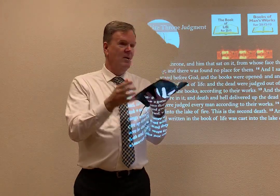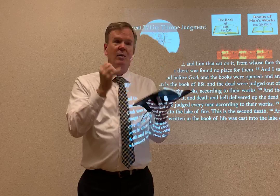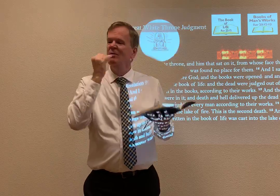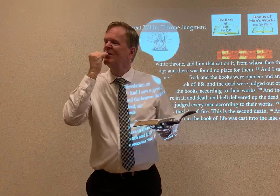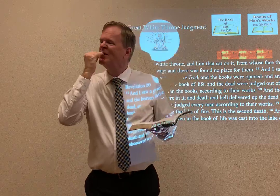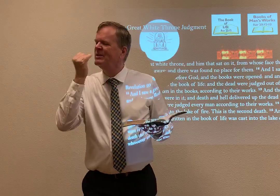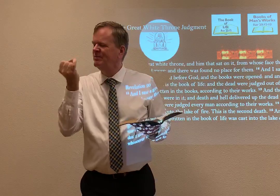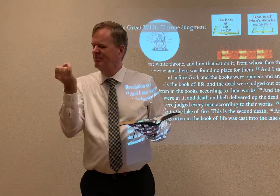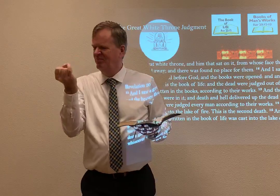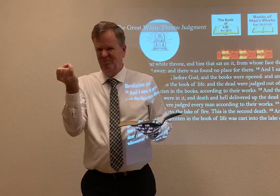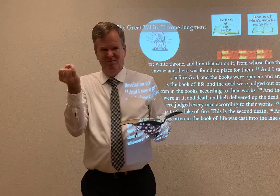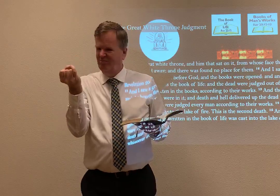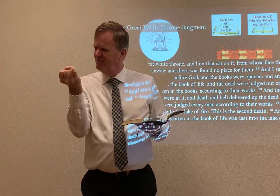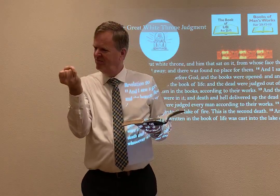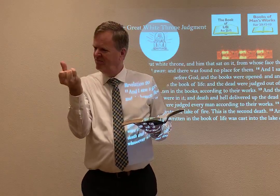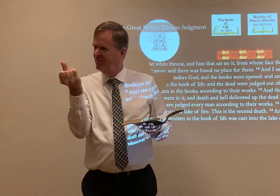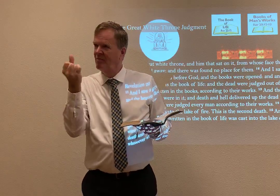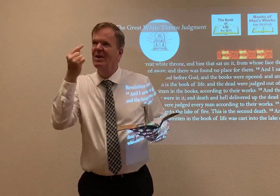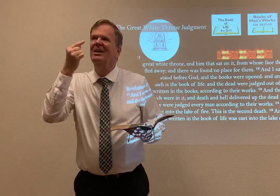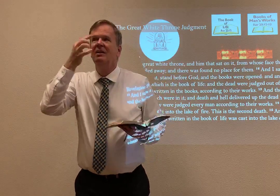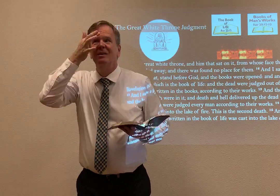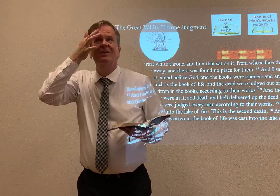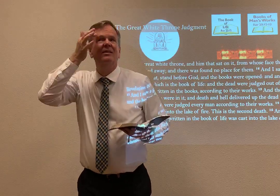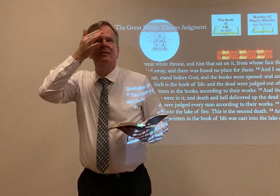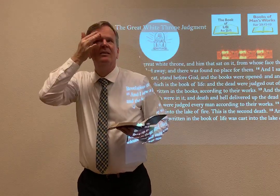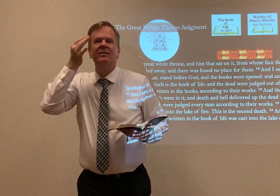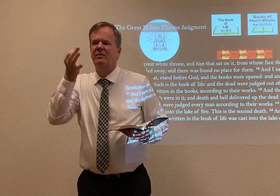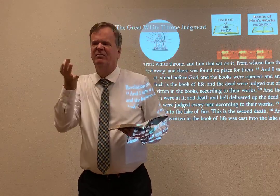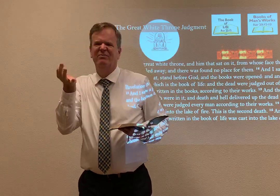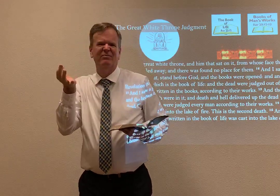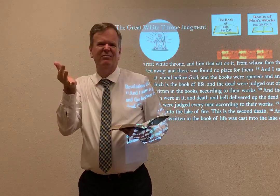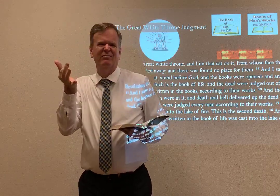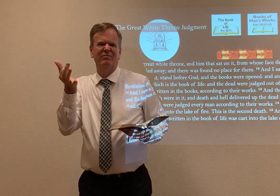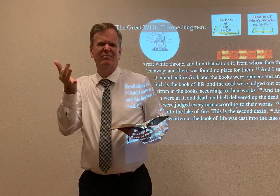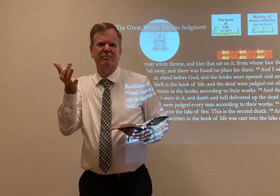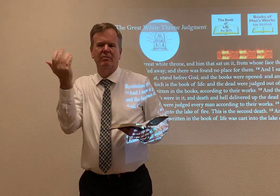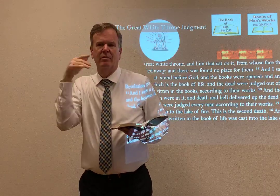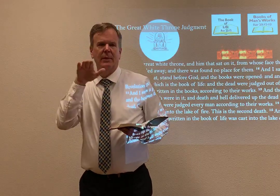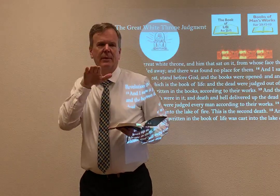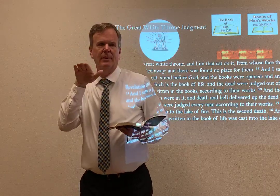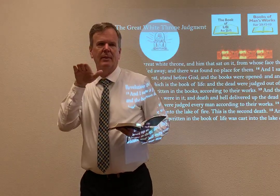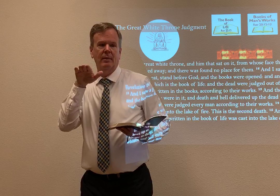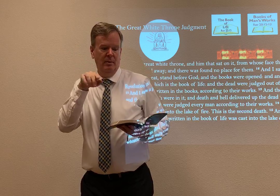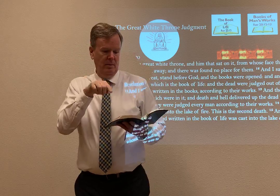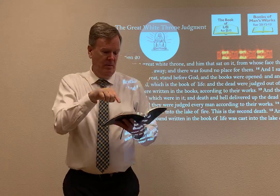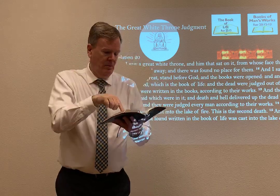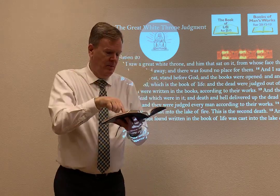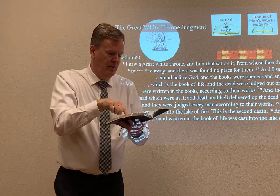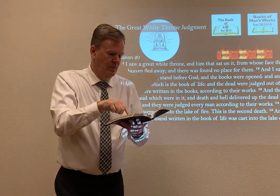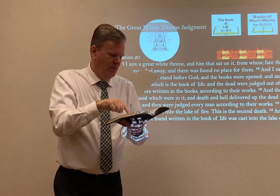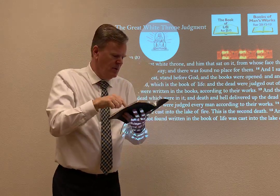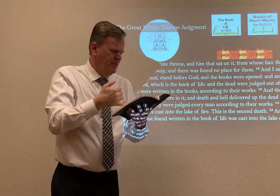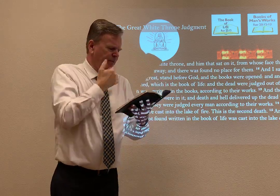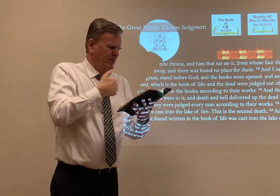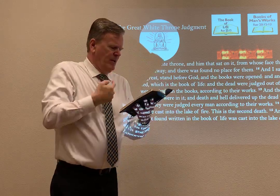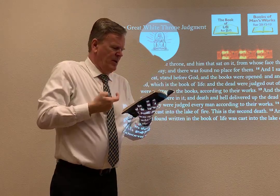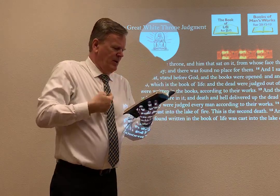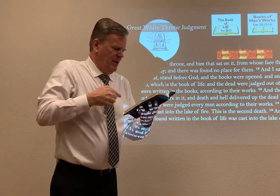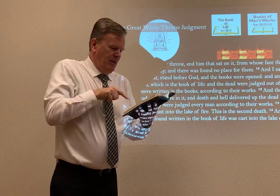book. Just like you pick things out of your teeth in the mirror, or you clean your face and fix your eyebrows or whatever, just like when you do it there, when